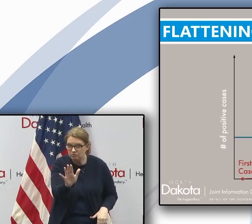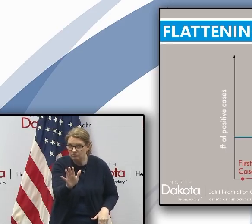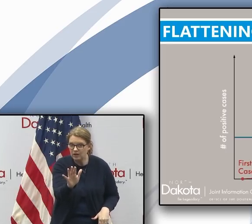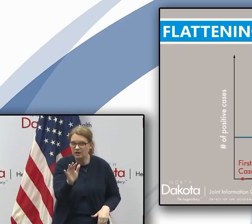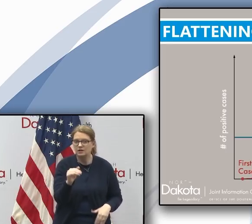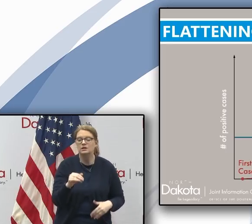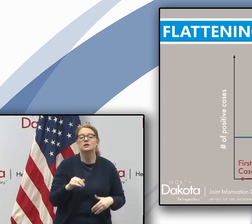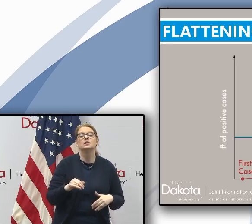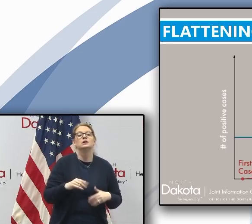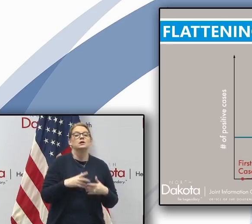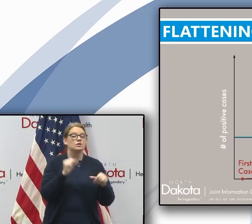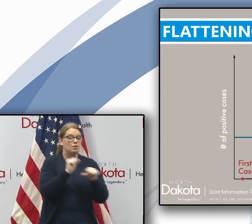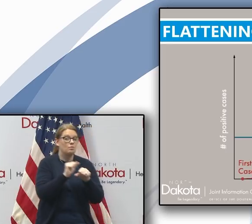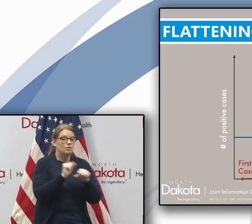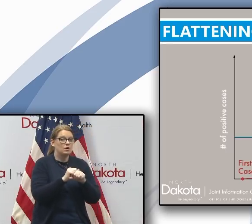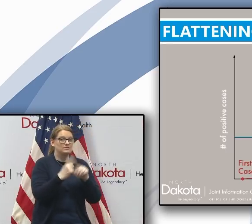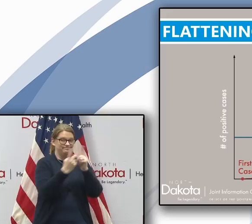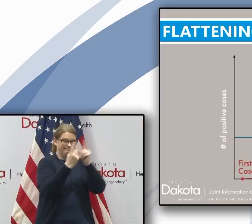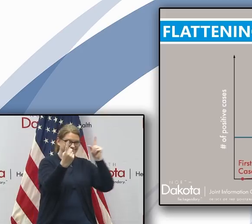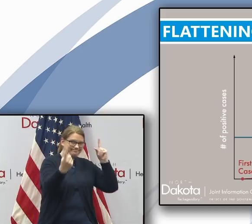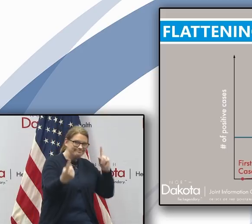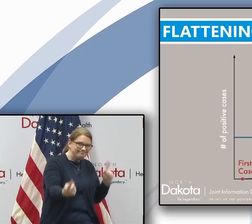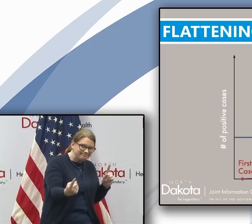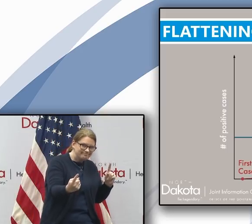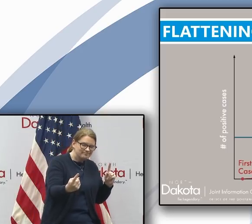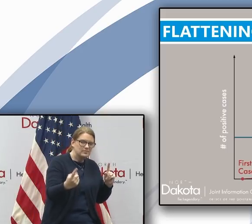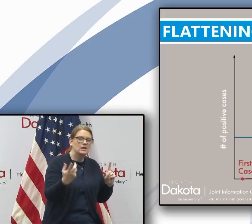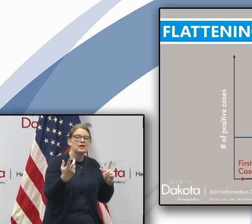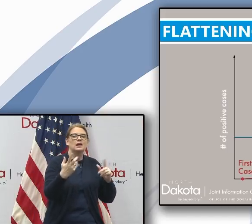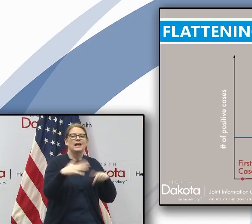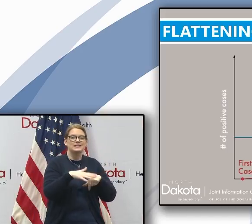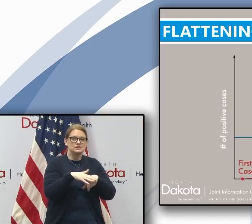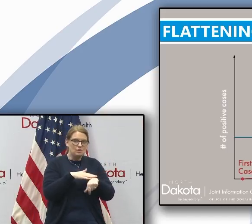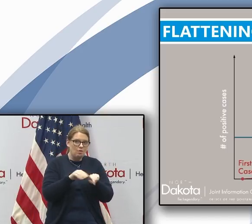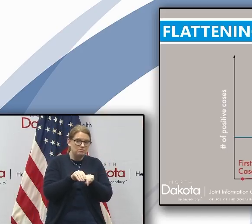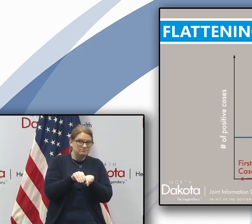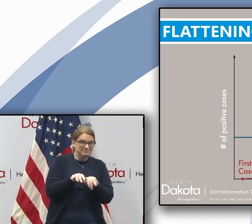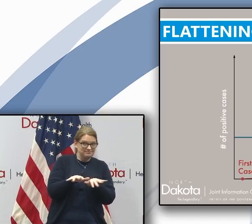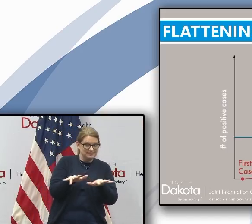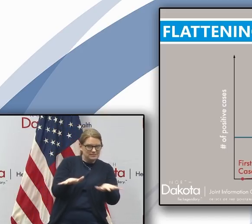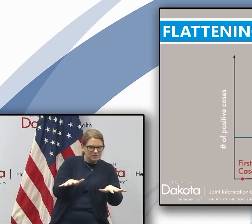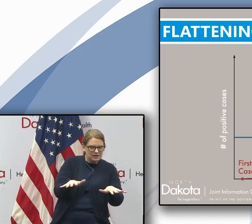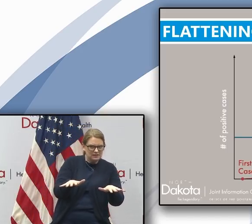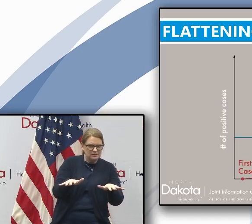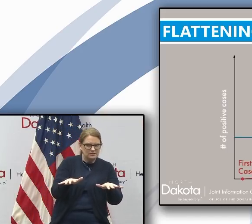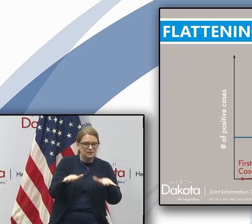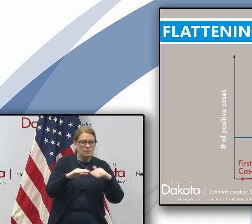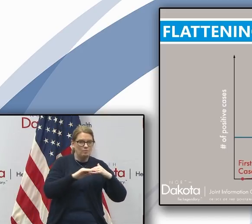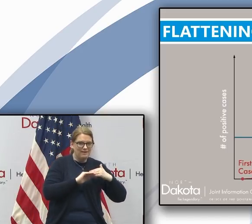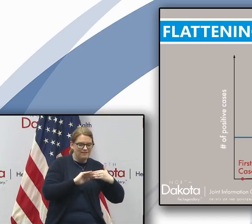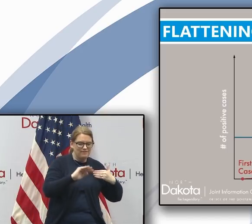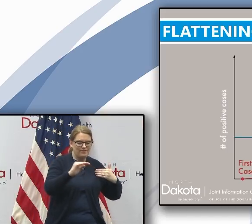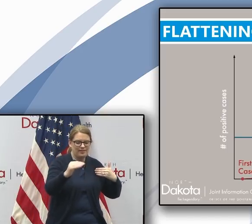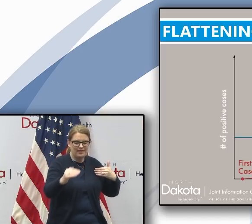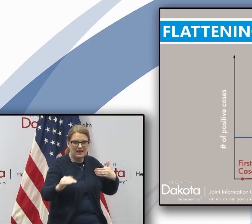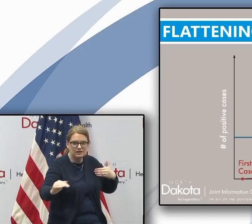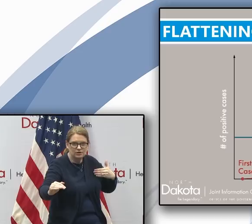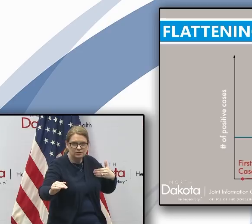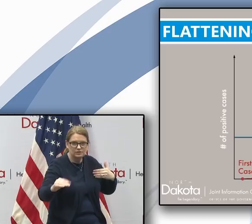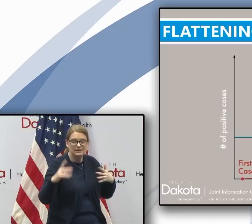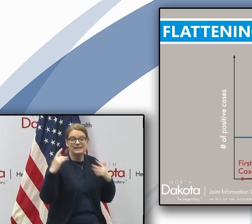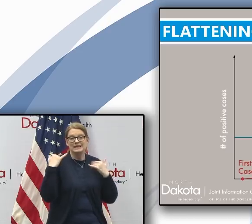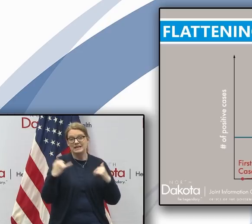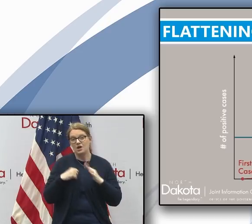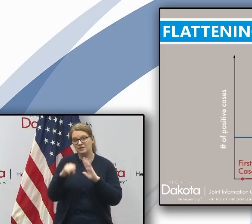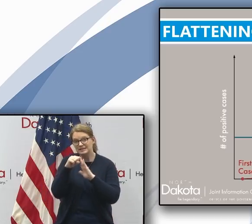the work that we're doing to keep physical distance and practice the slowing of the spread, we flatten the curve. With all the work that the state is